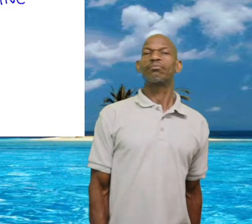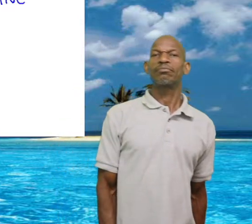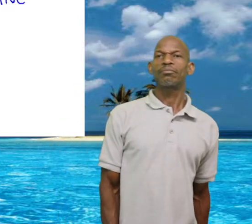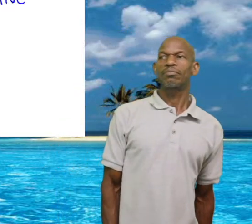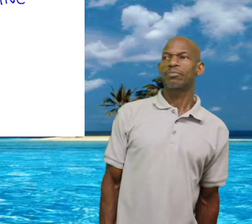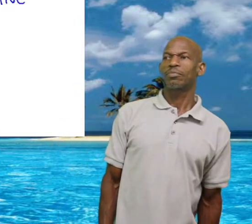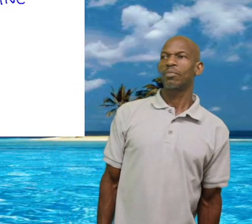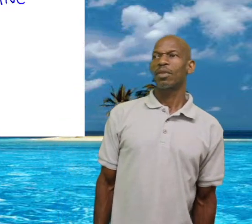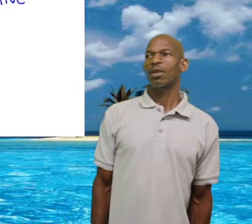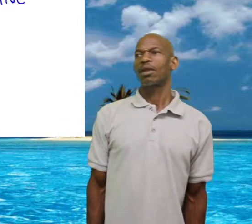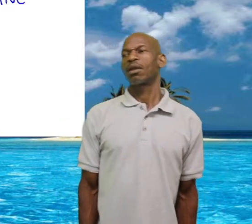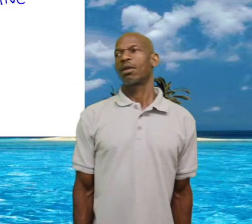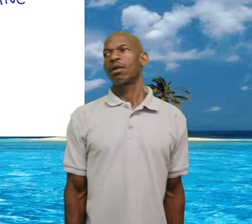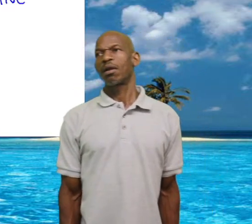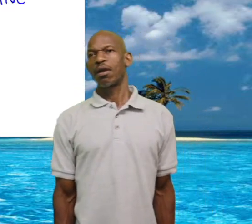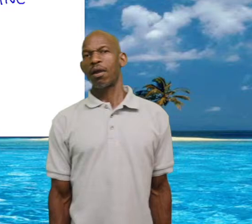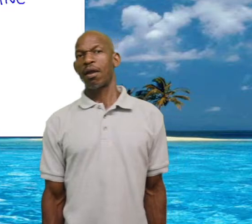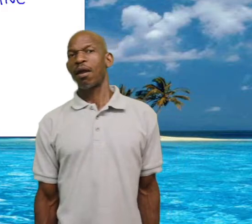things. We could have a blue